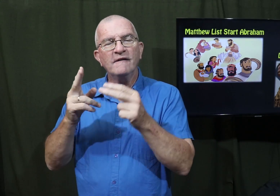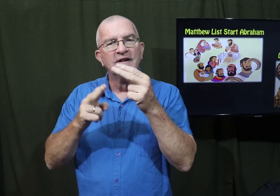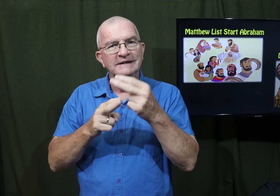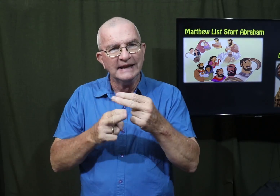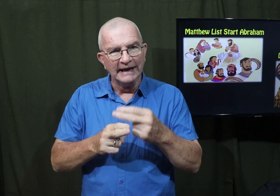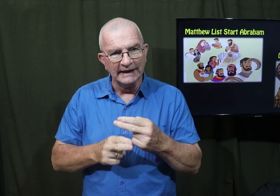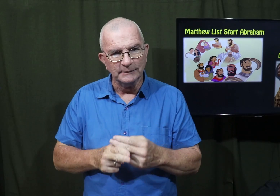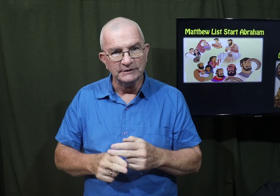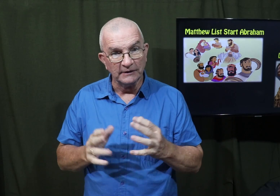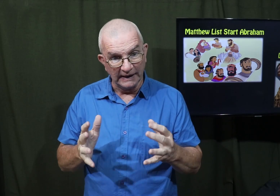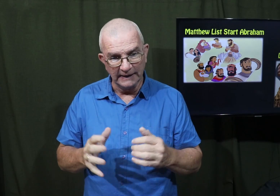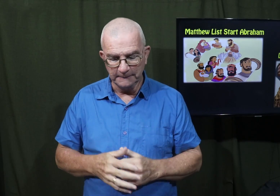two lists of names.